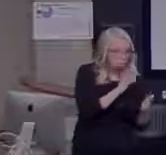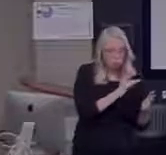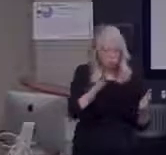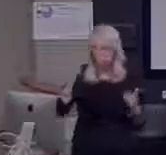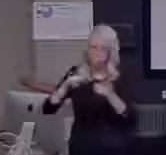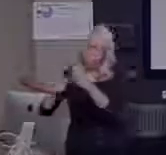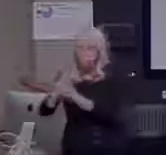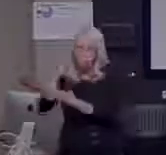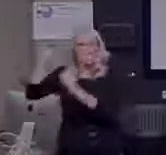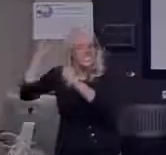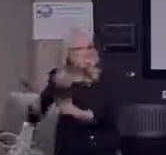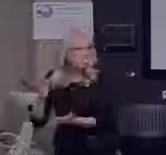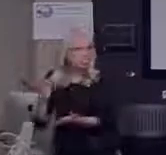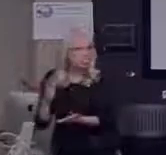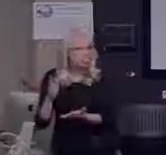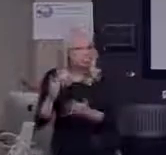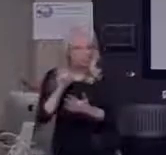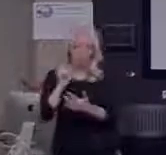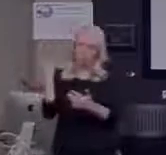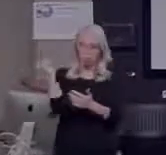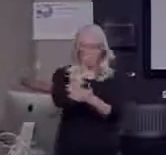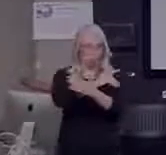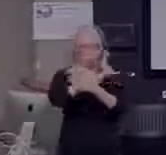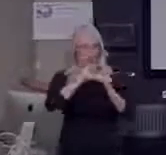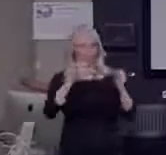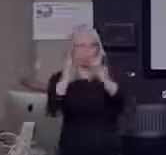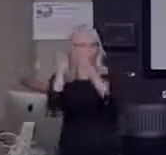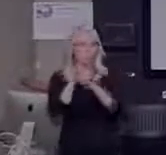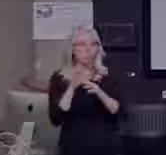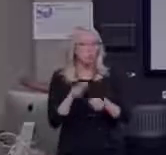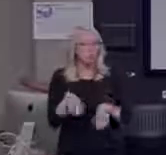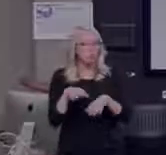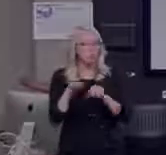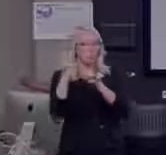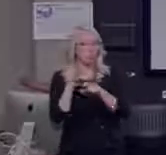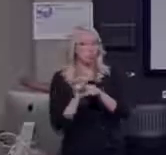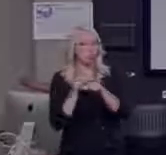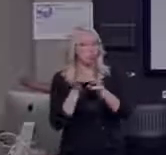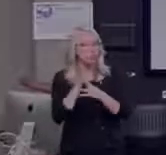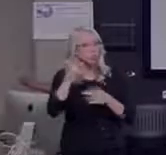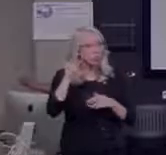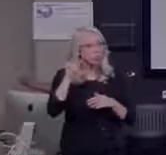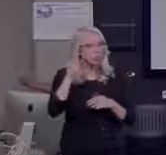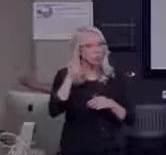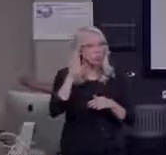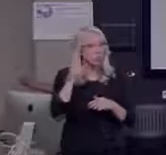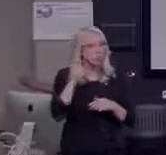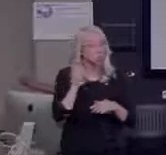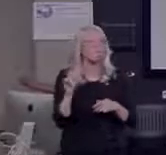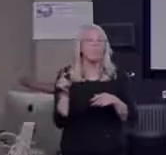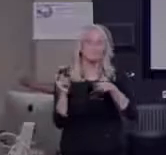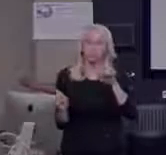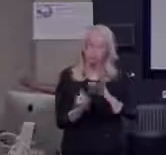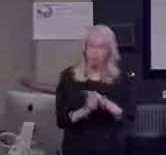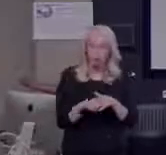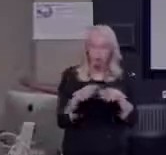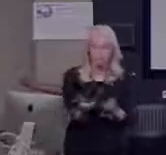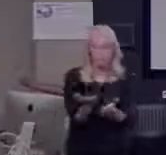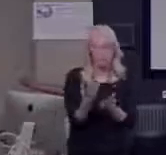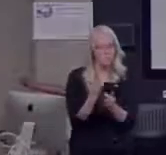teachers, at all levels who got trained over YouTube and who showed up and got T-shirts and ran the